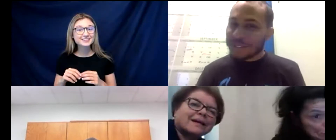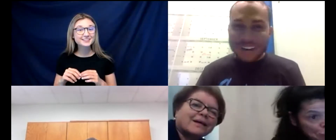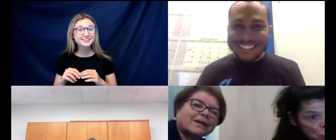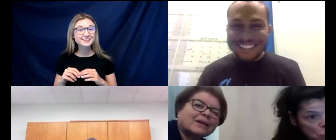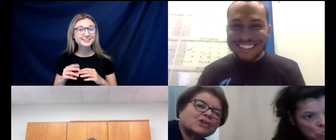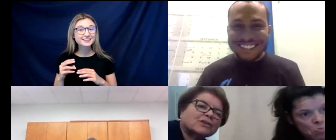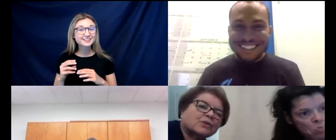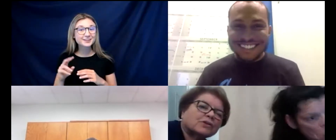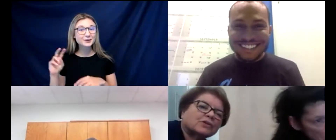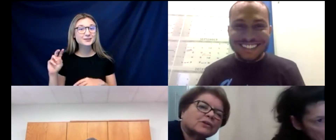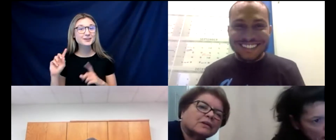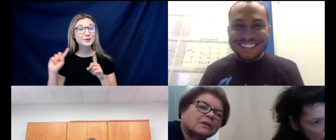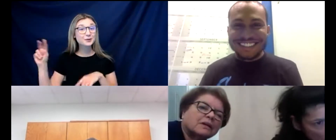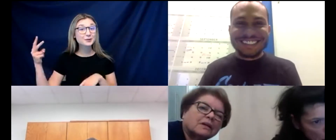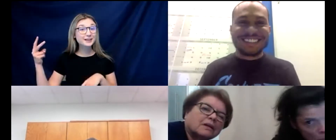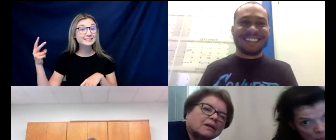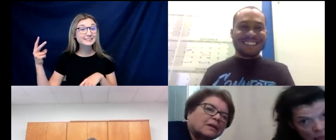Or twice?